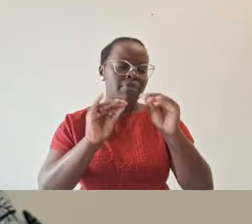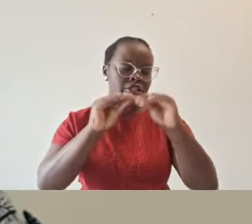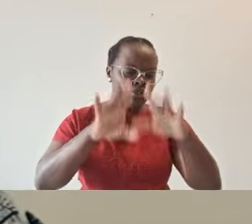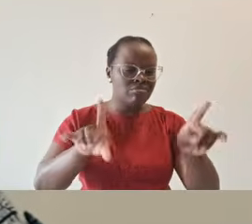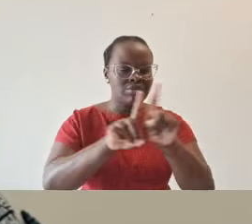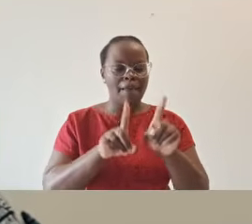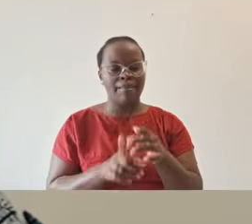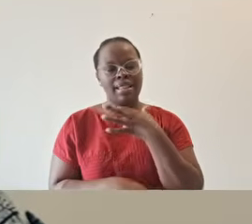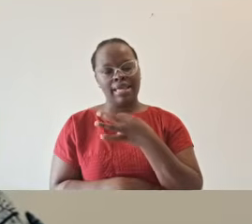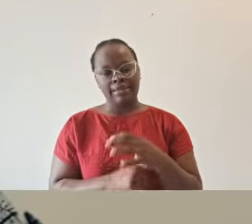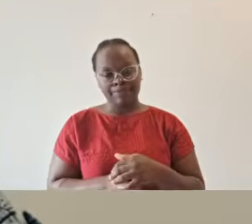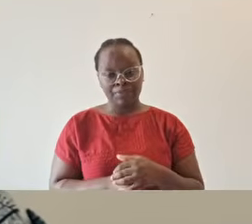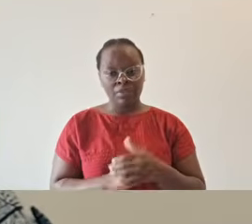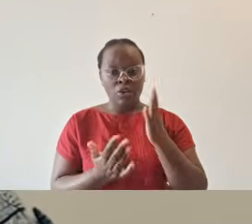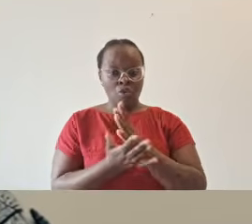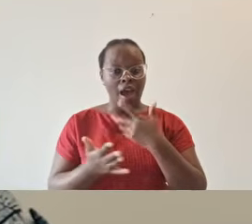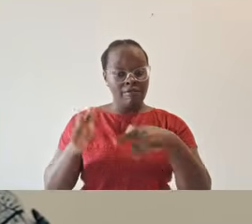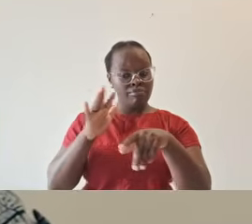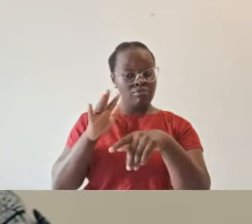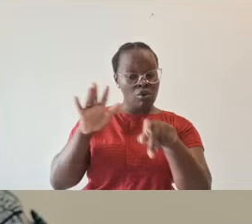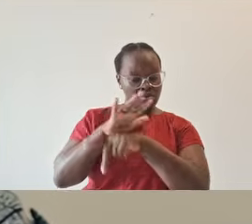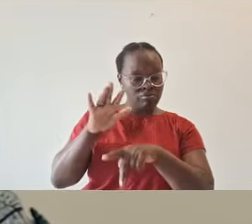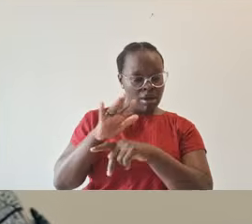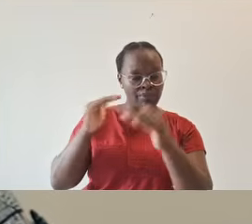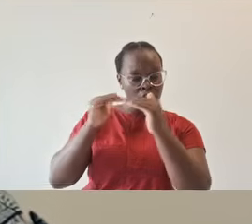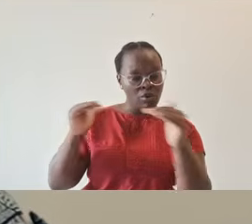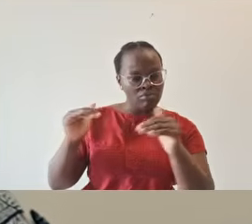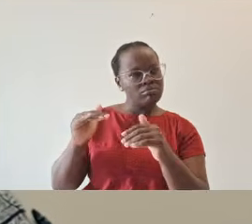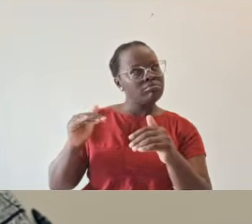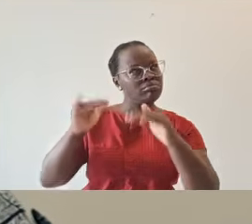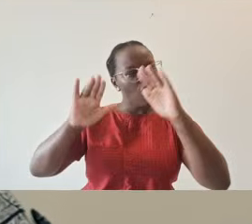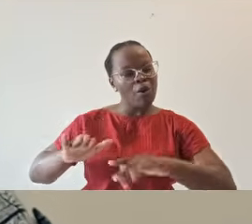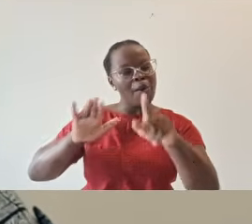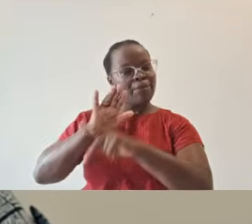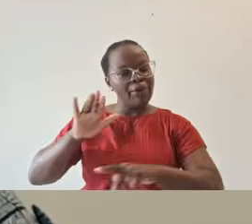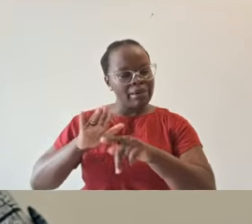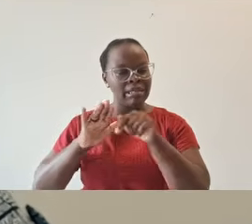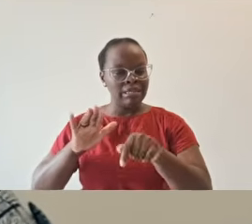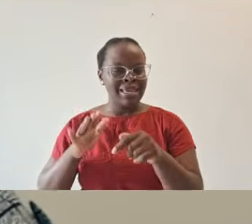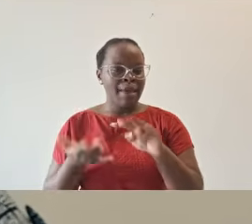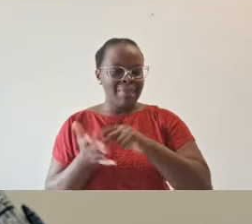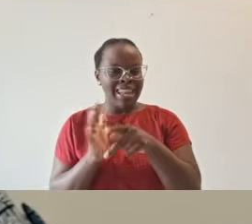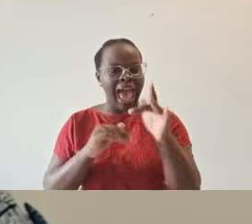got all the grades, especially the lower primary and the ECD, and these are the learners who are in their formative